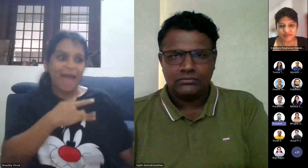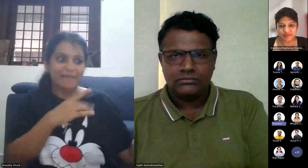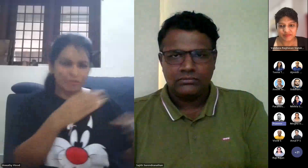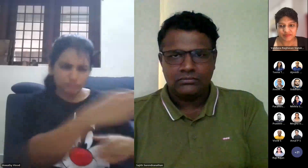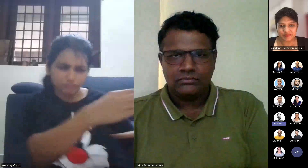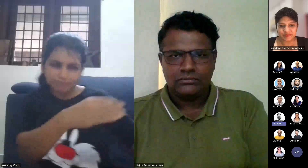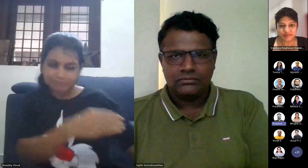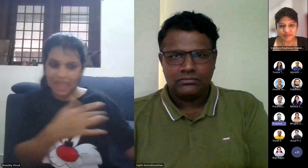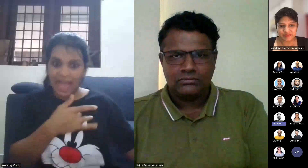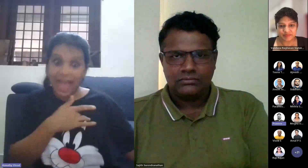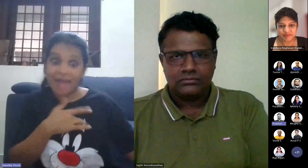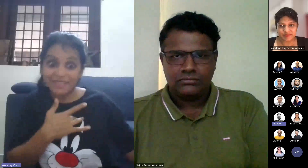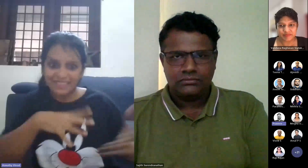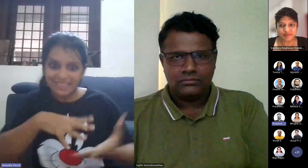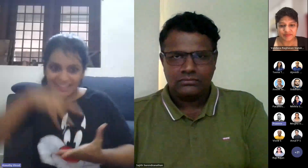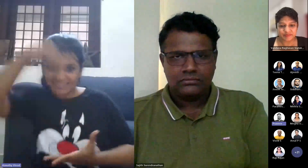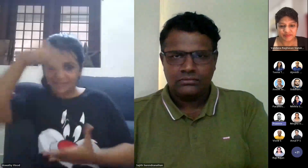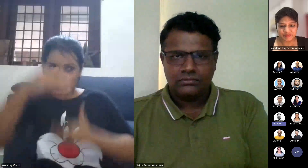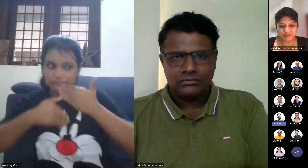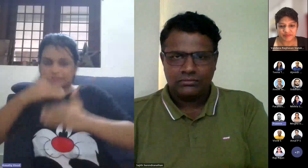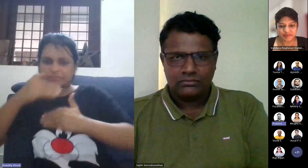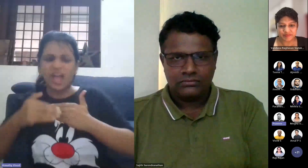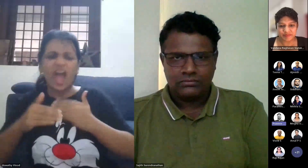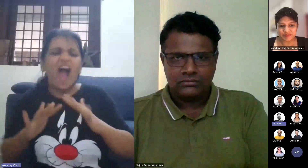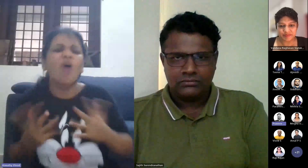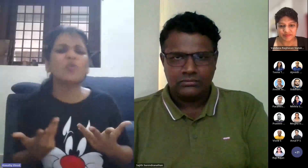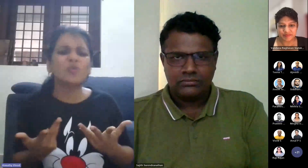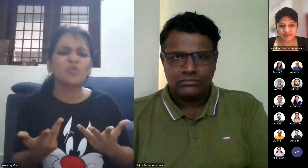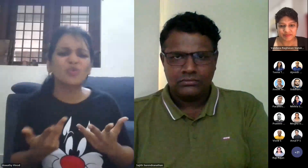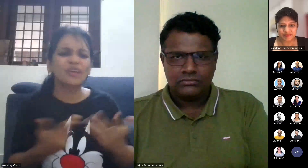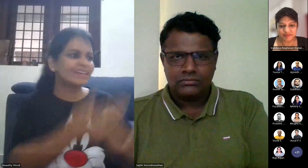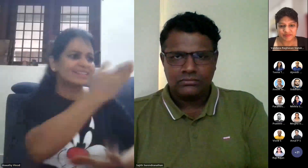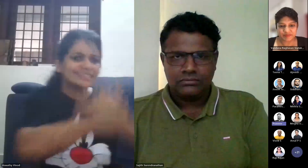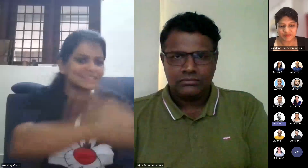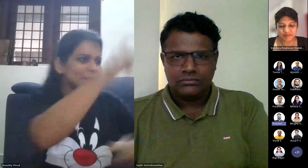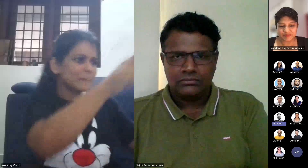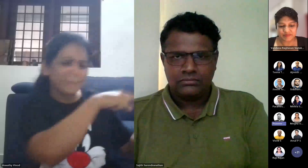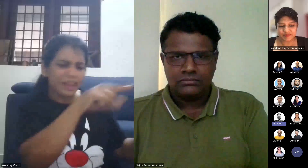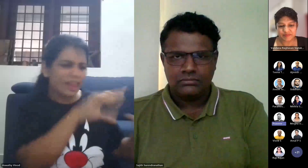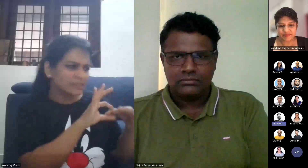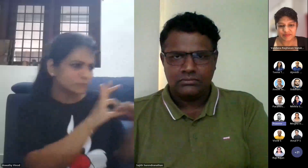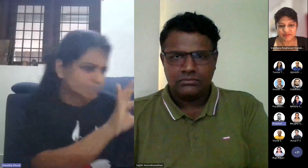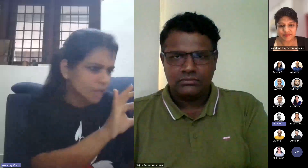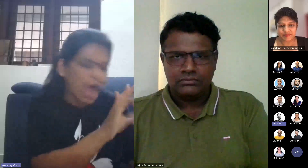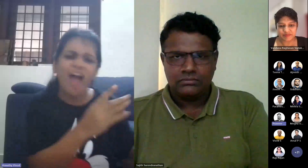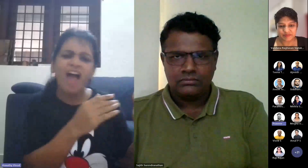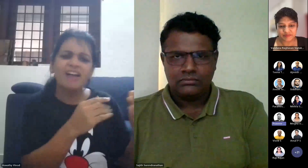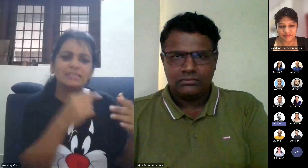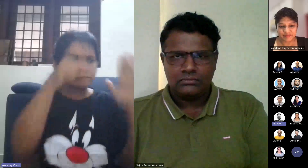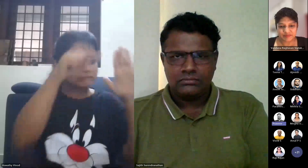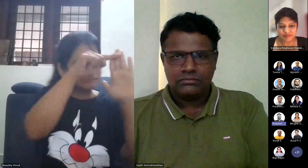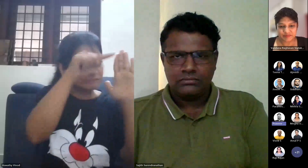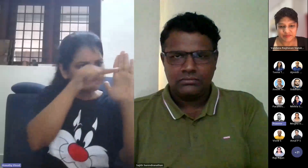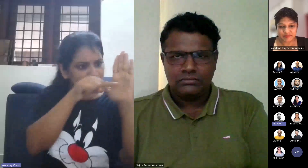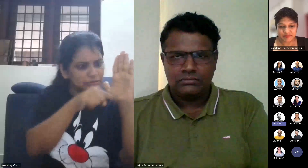challenged in hearing or visually. So how do we practice those kind of things? What are the procedures do we like people follow